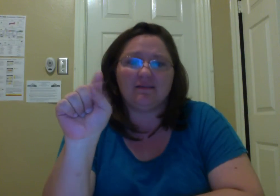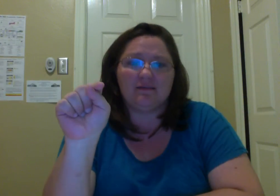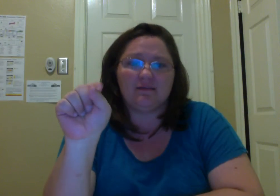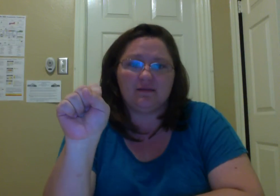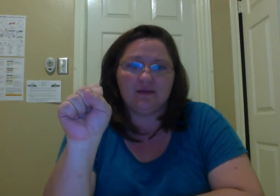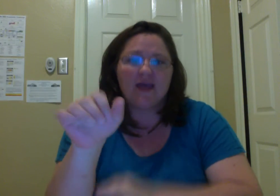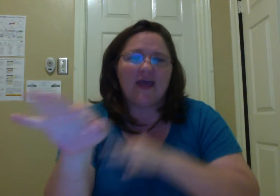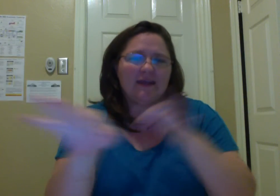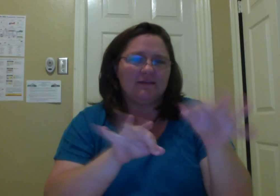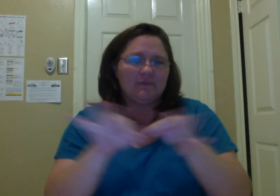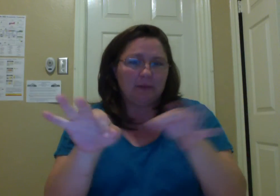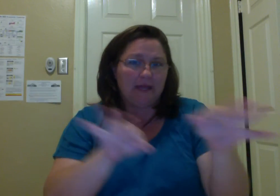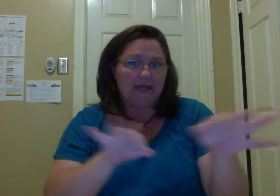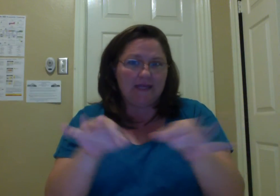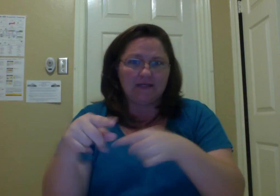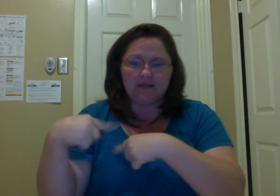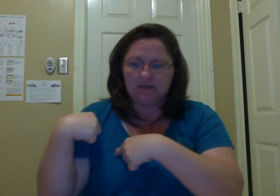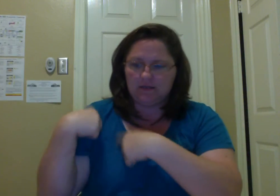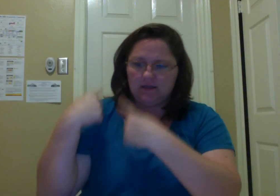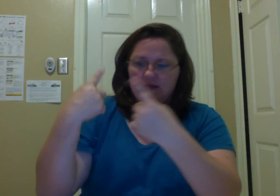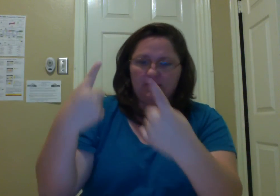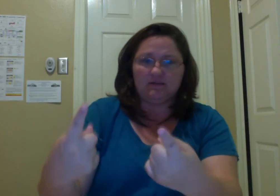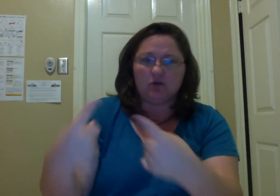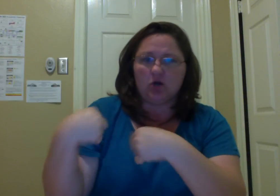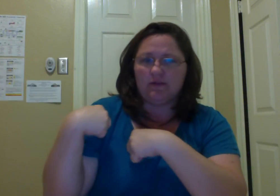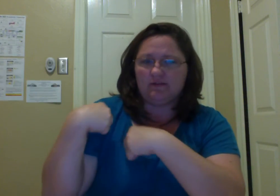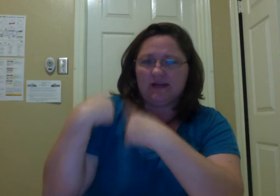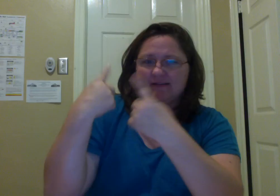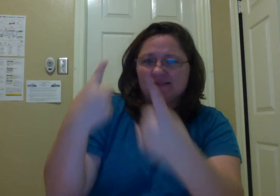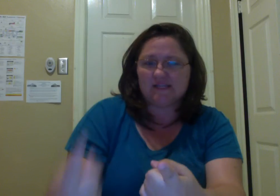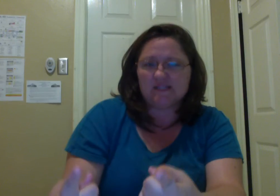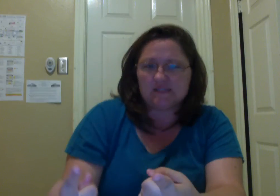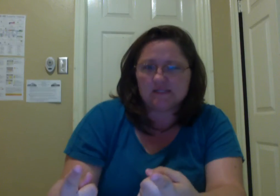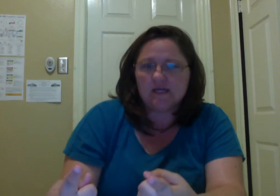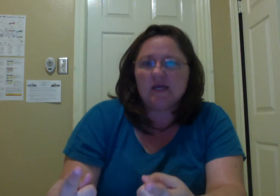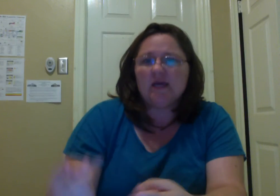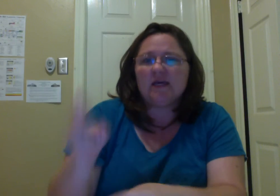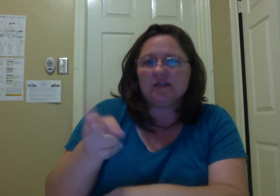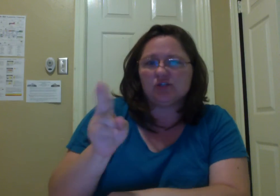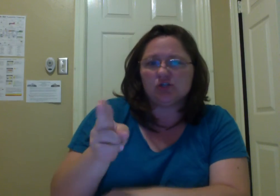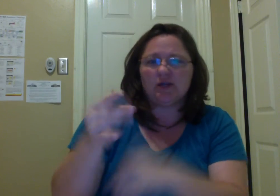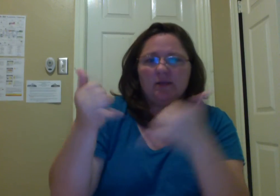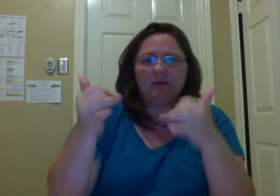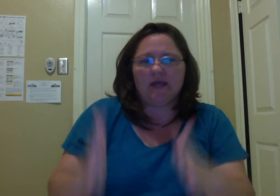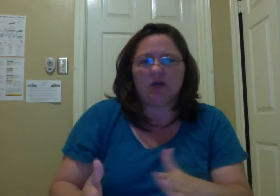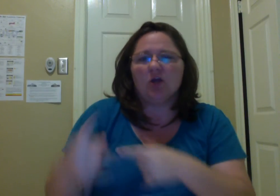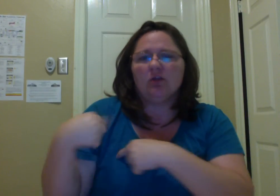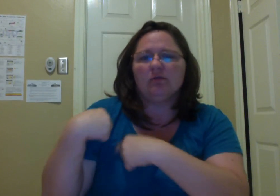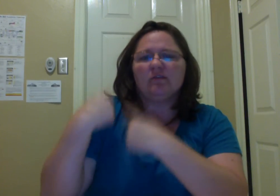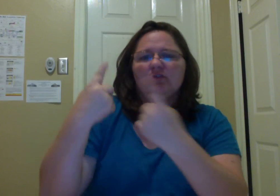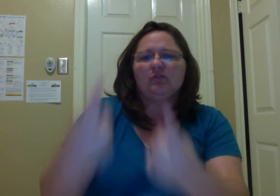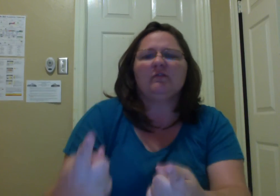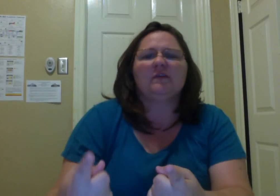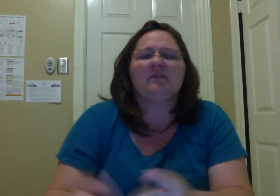stats and explain. This sign is since, history, player. The reason you do since is because